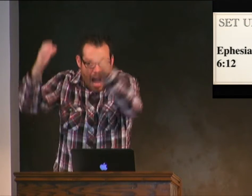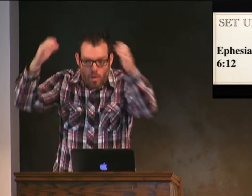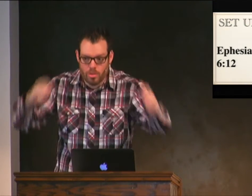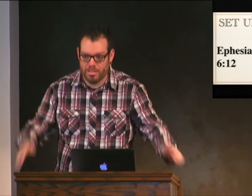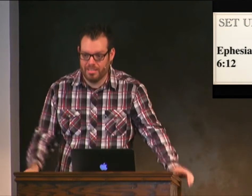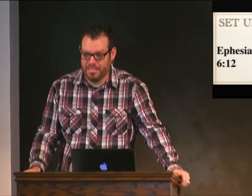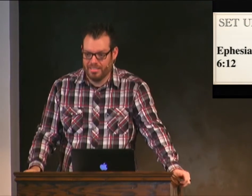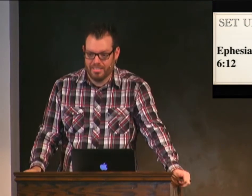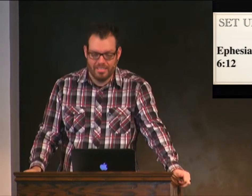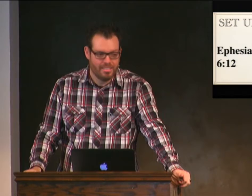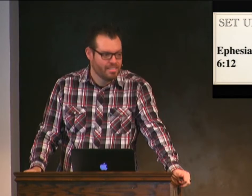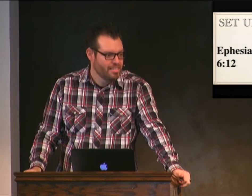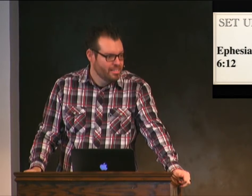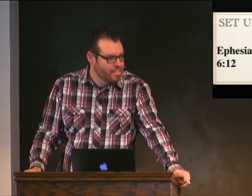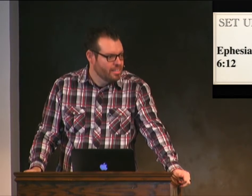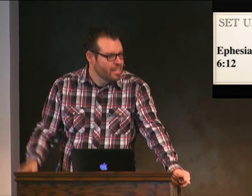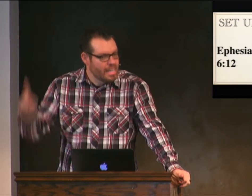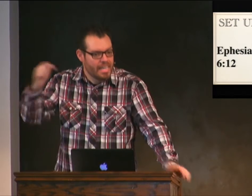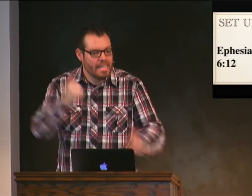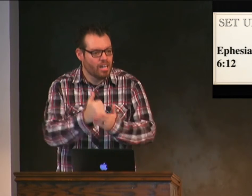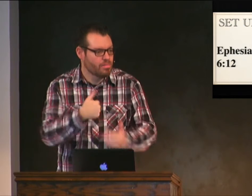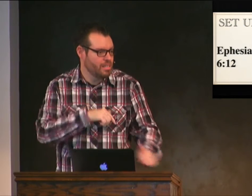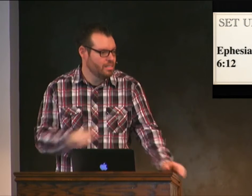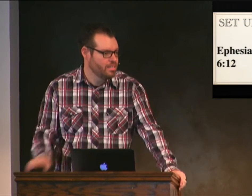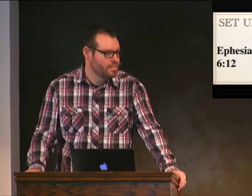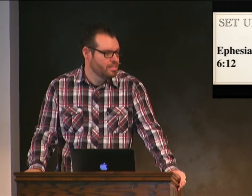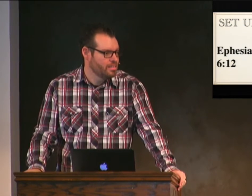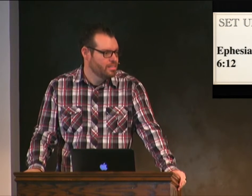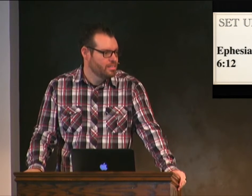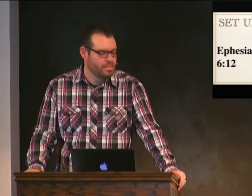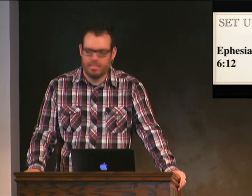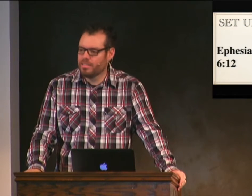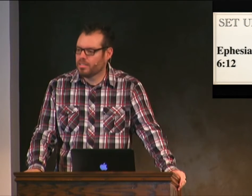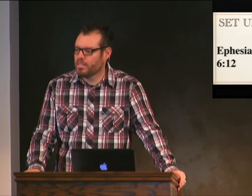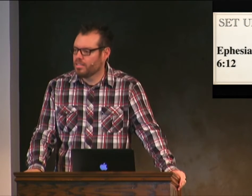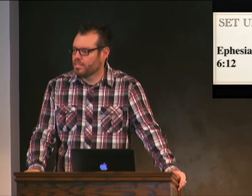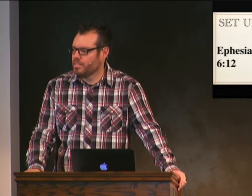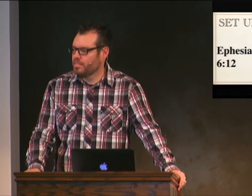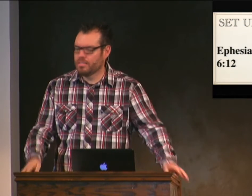strong tower. He helps us.